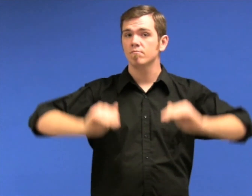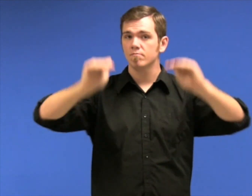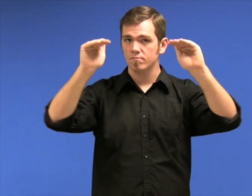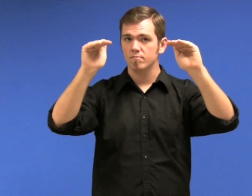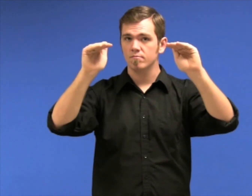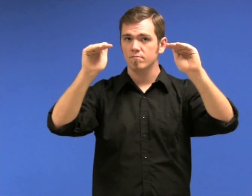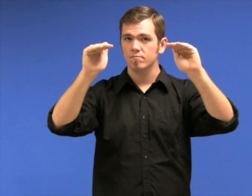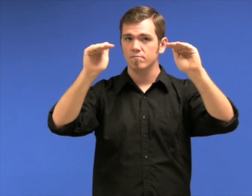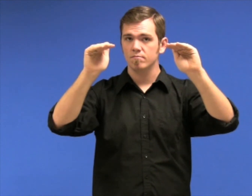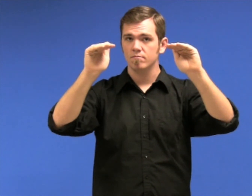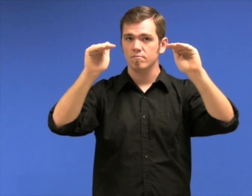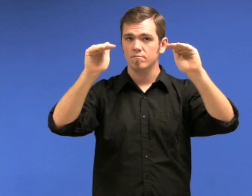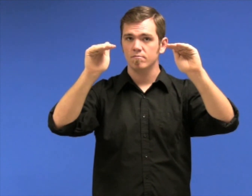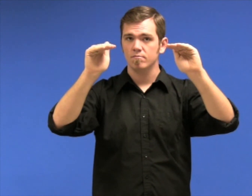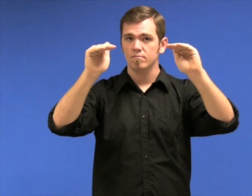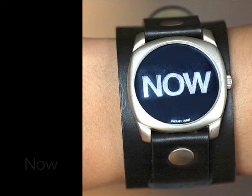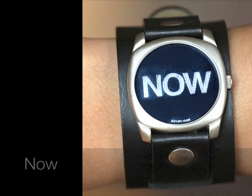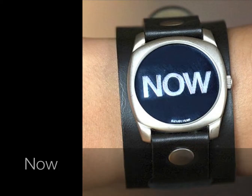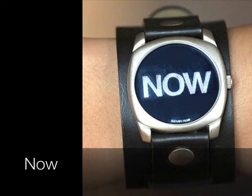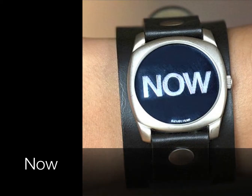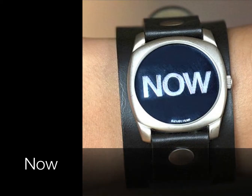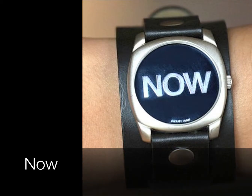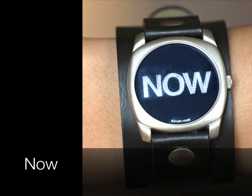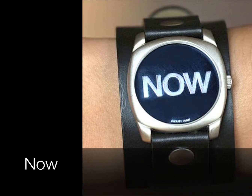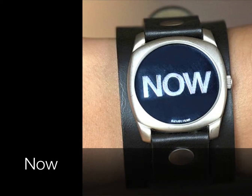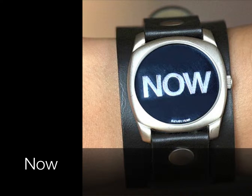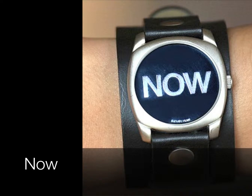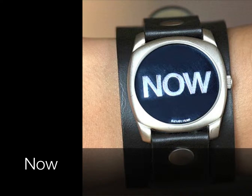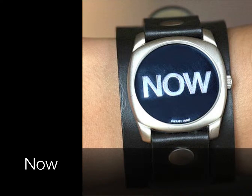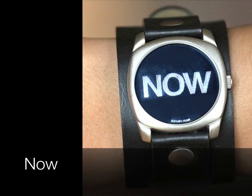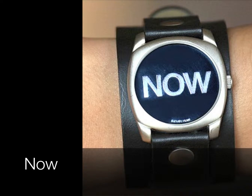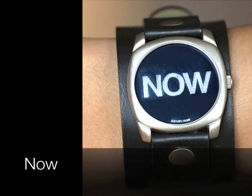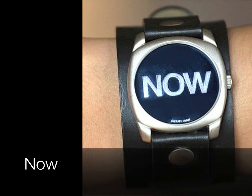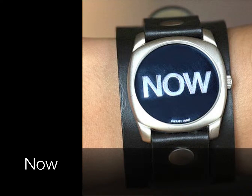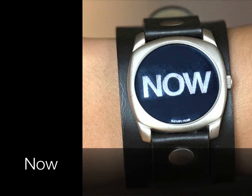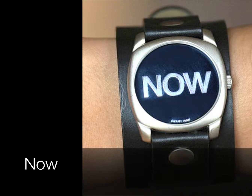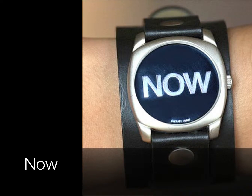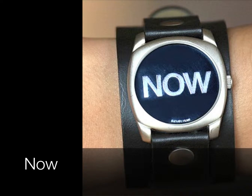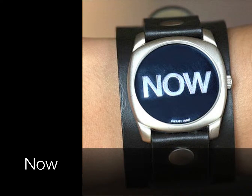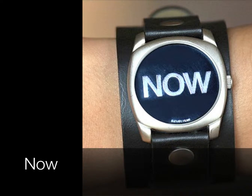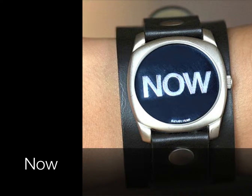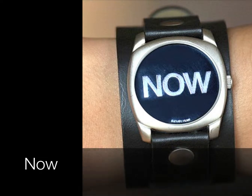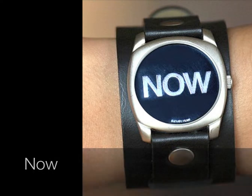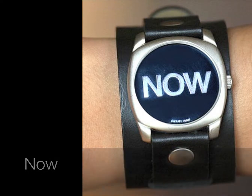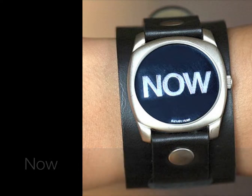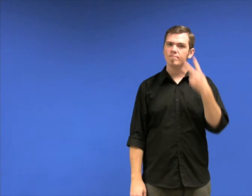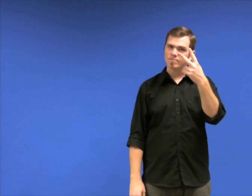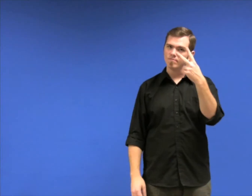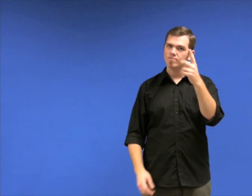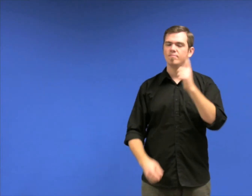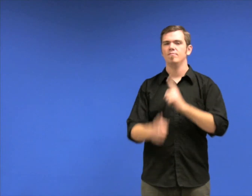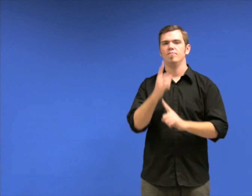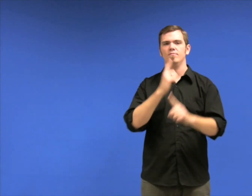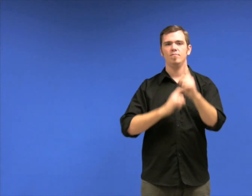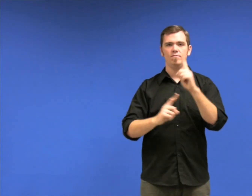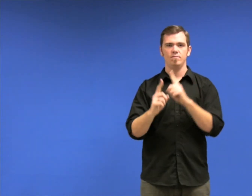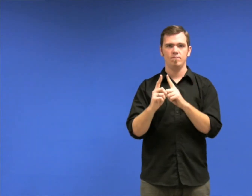Grow up together. All right, now we're going to talk about time references. So the sign for now. There are two signs